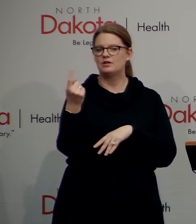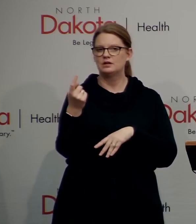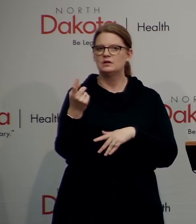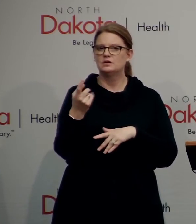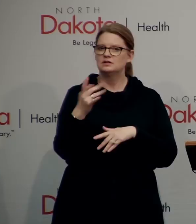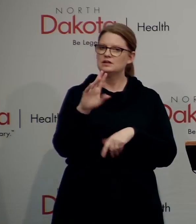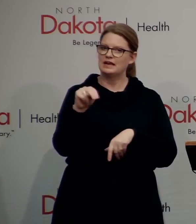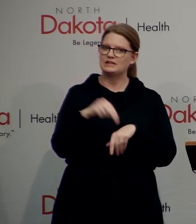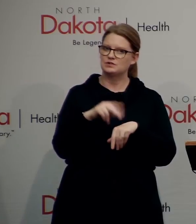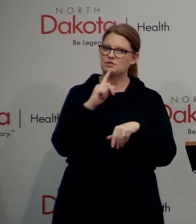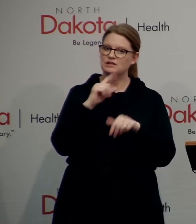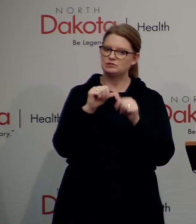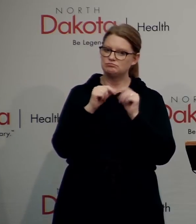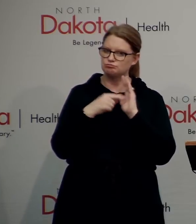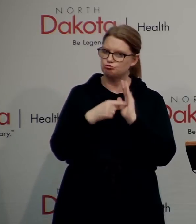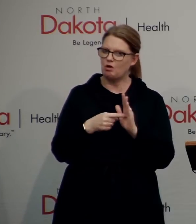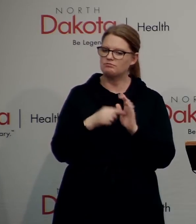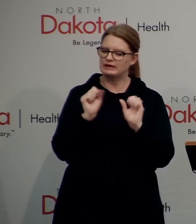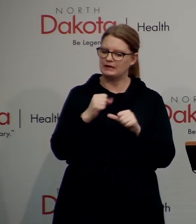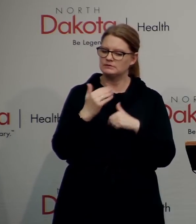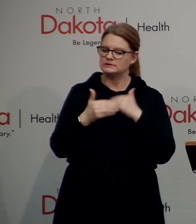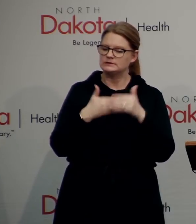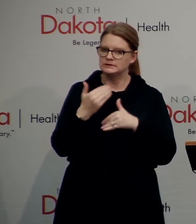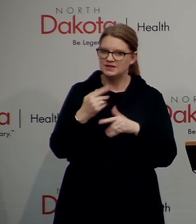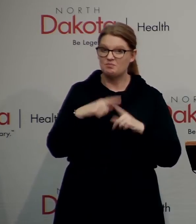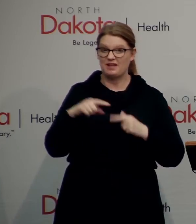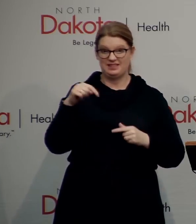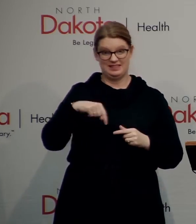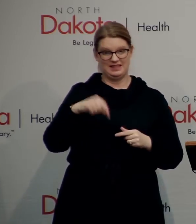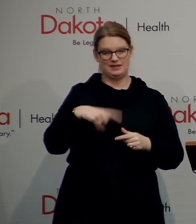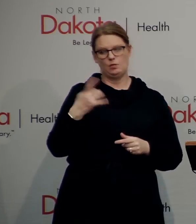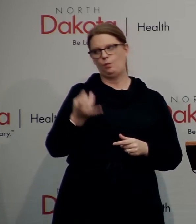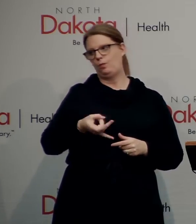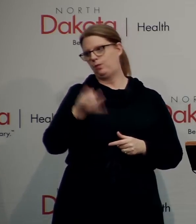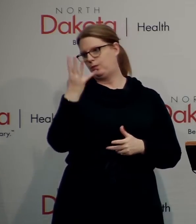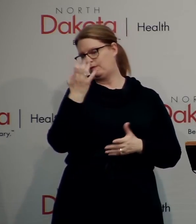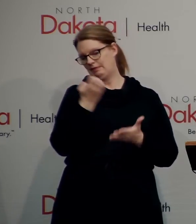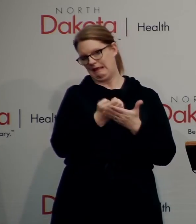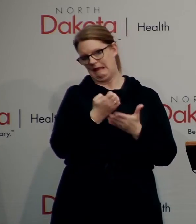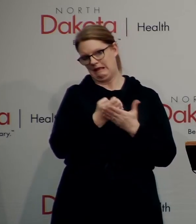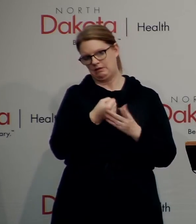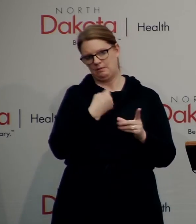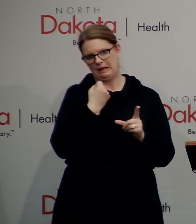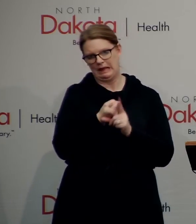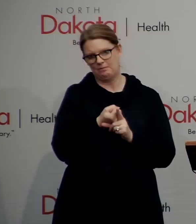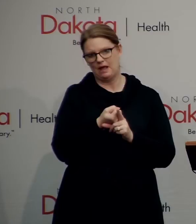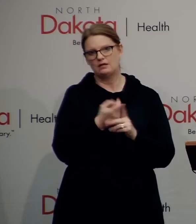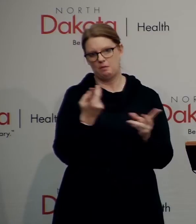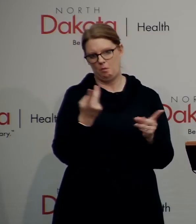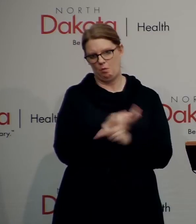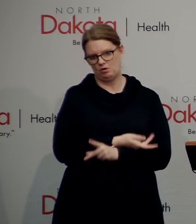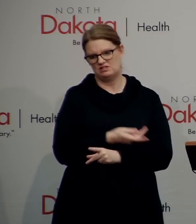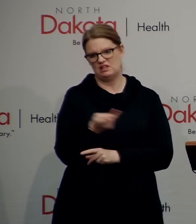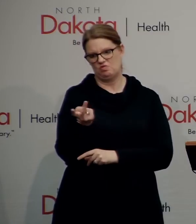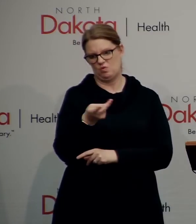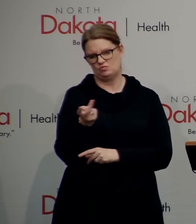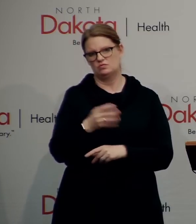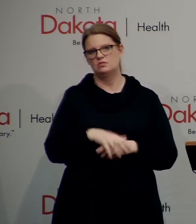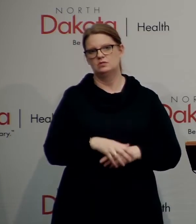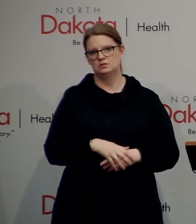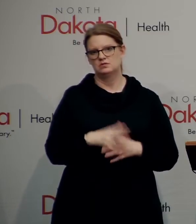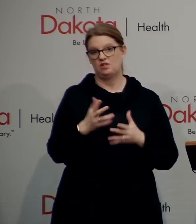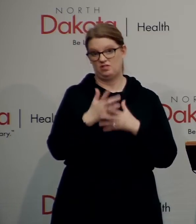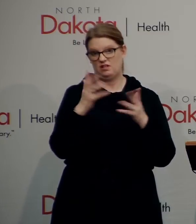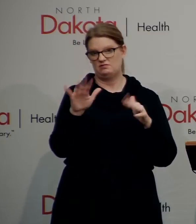its resilience, but this could be a larger economic impact than either of those two recent events. So a lot of challenges ahead on the economic